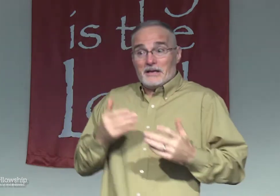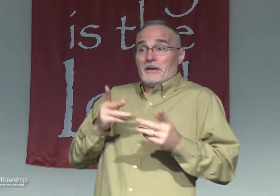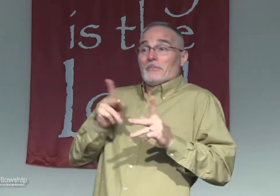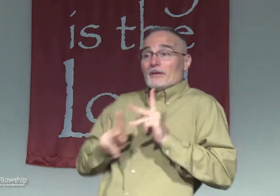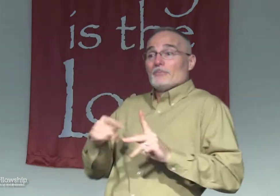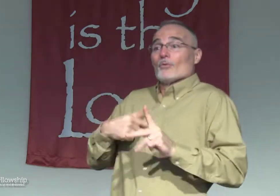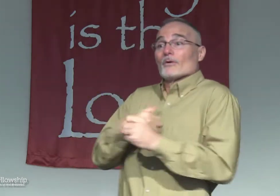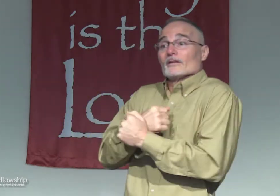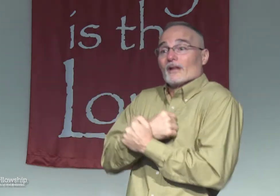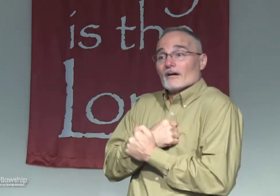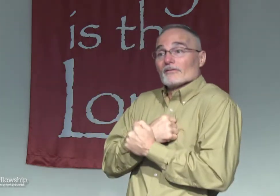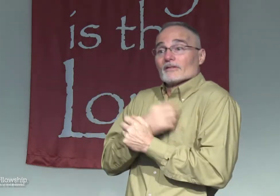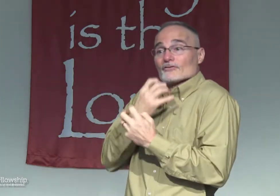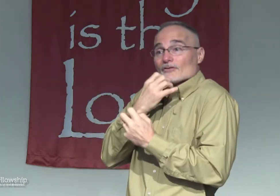We struggle with our sin nature,